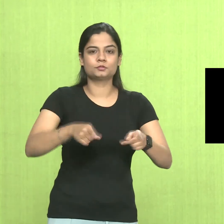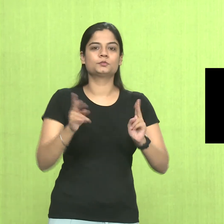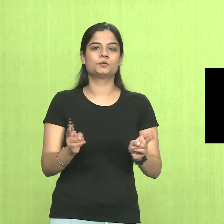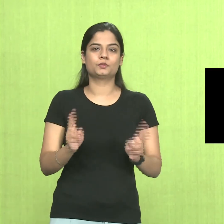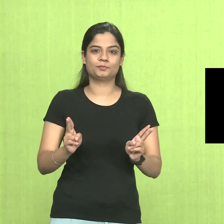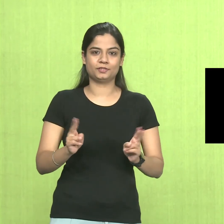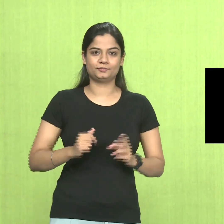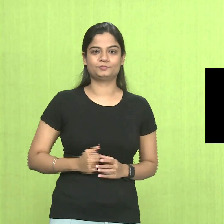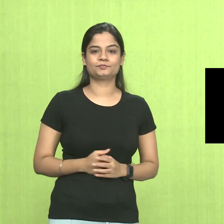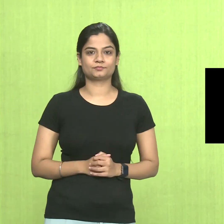pan.